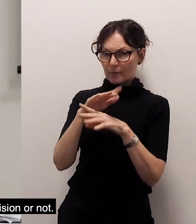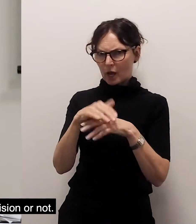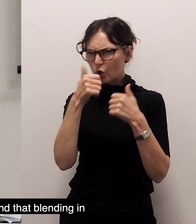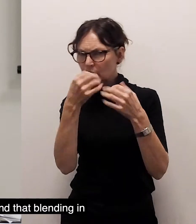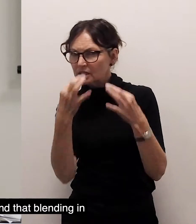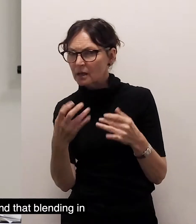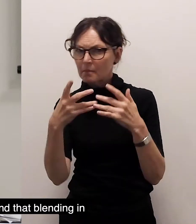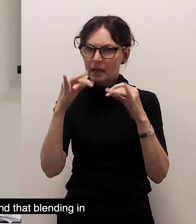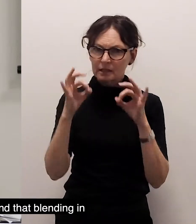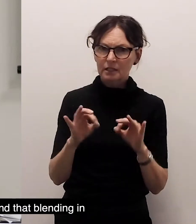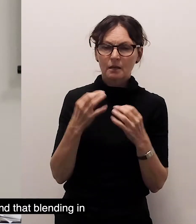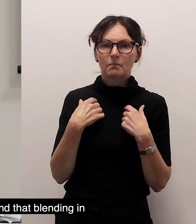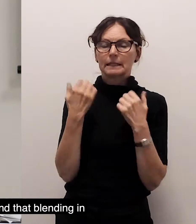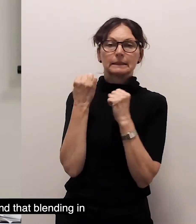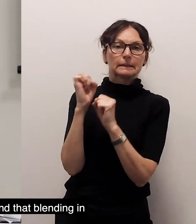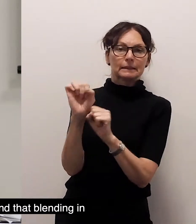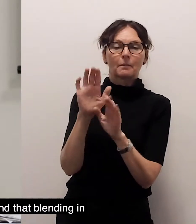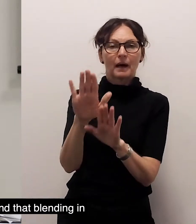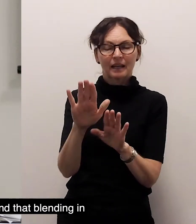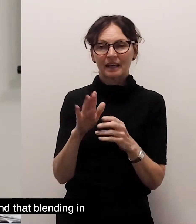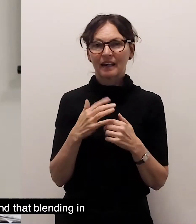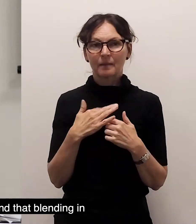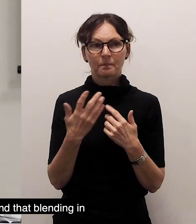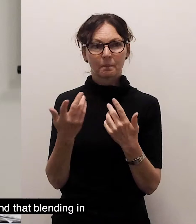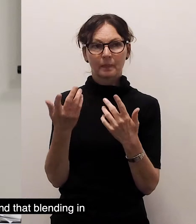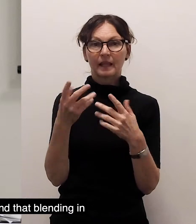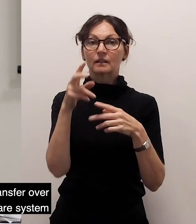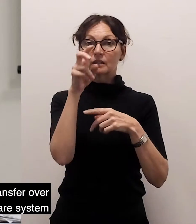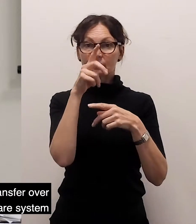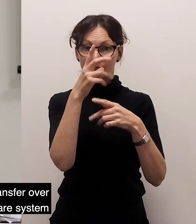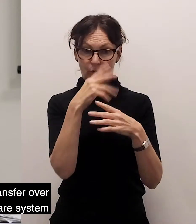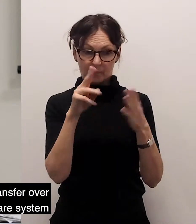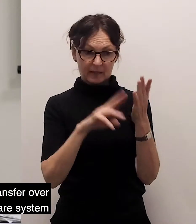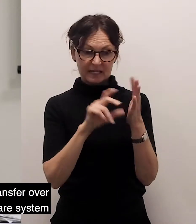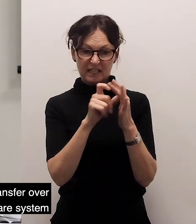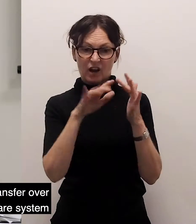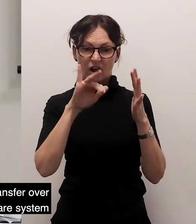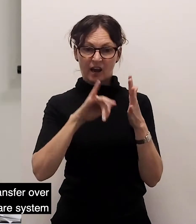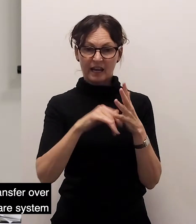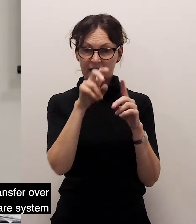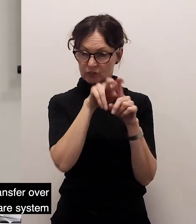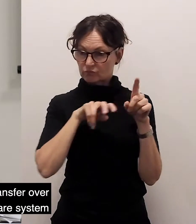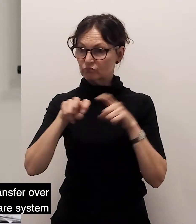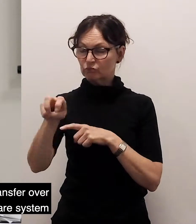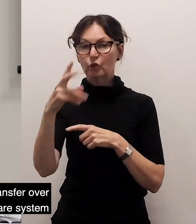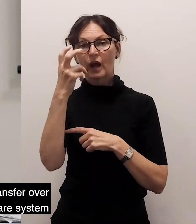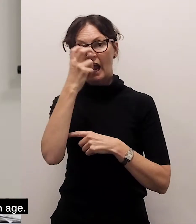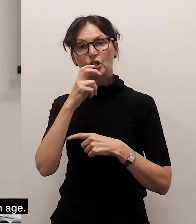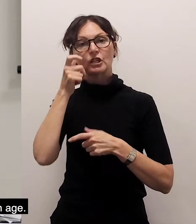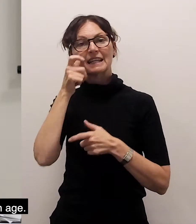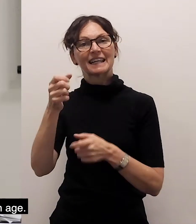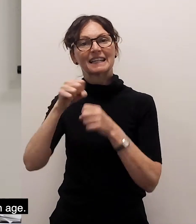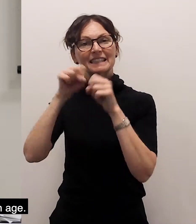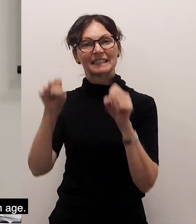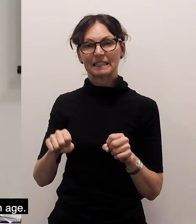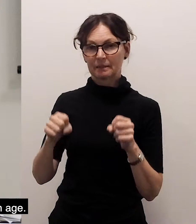decision or not, but it was really around that, I guess, blending in or then the transfer over to the aged care system